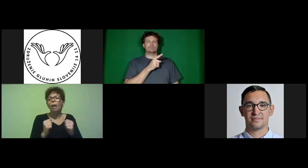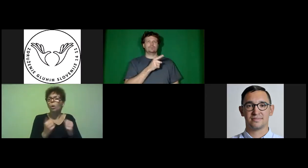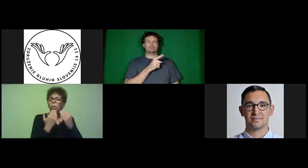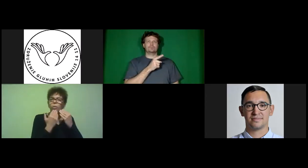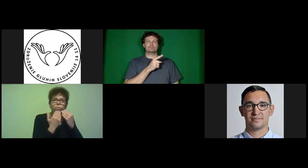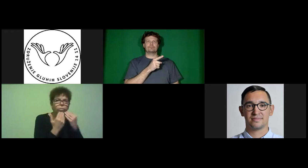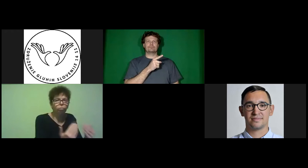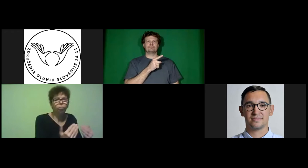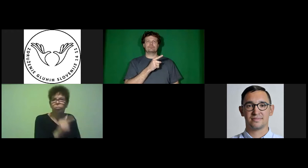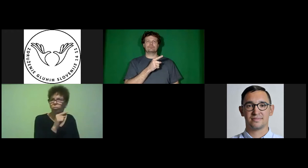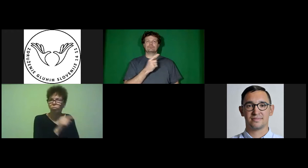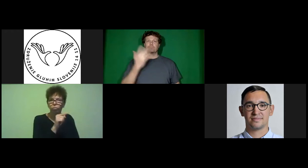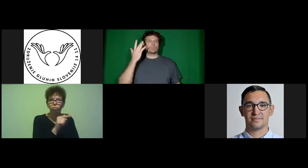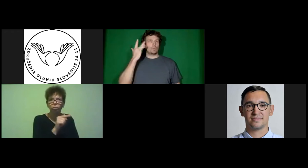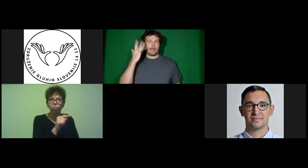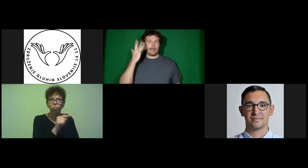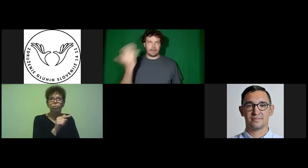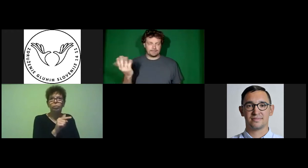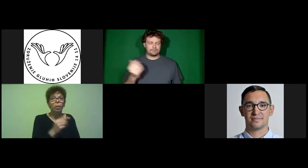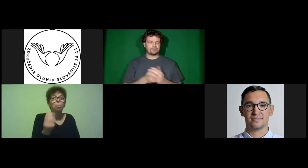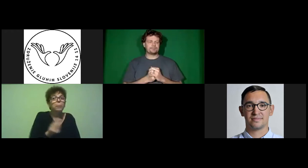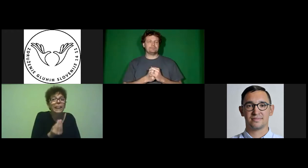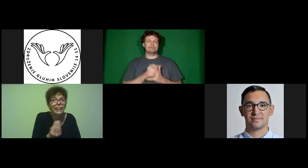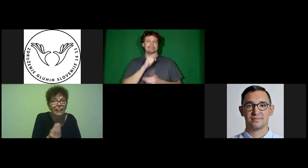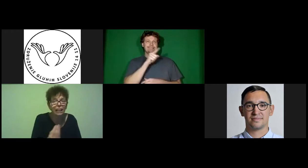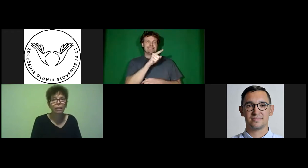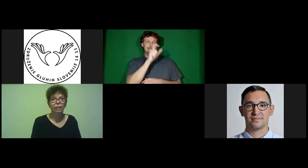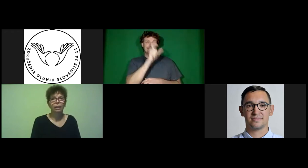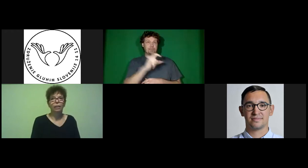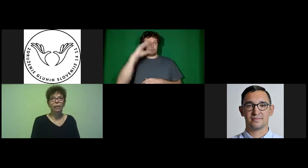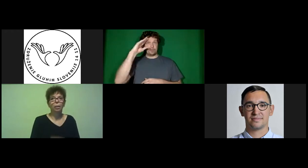I'm very grateful to the guy I just showed you.